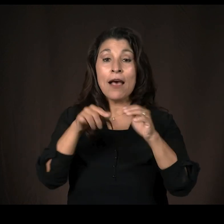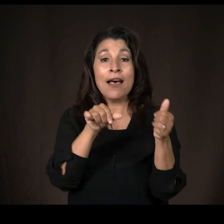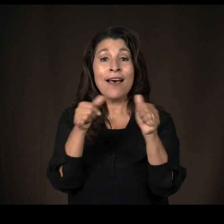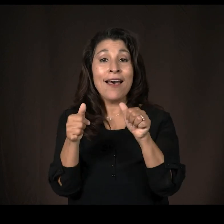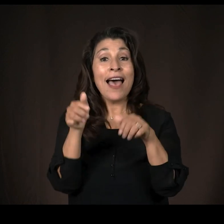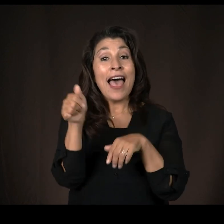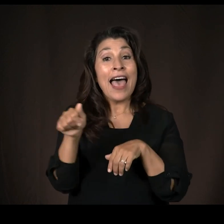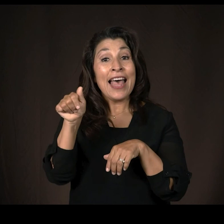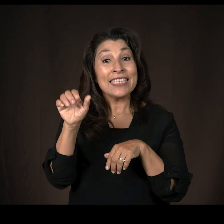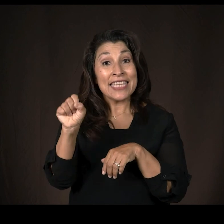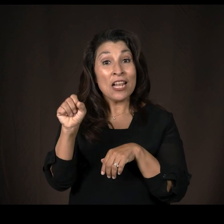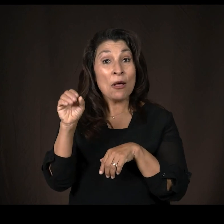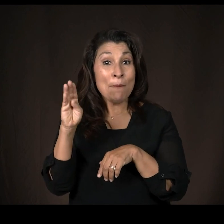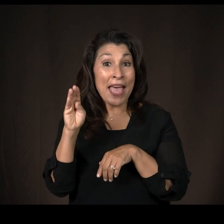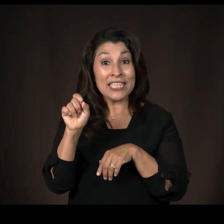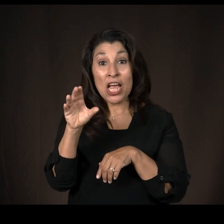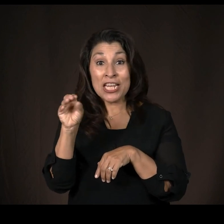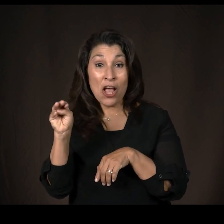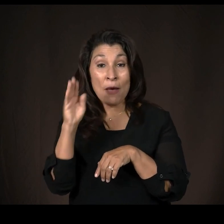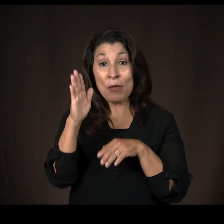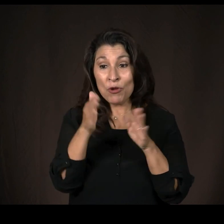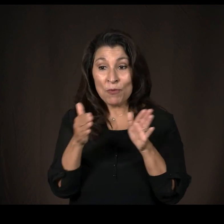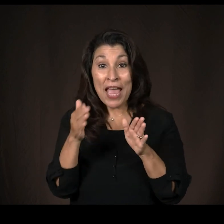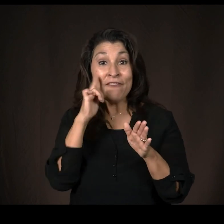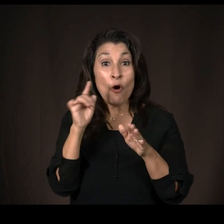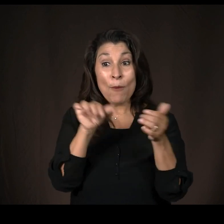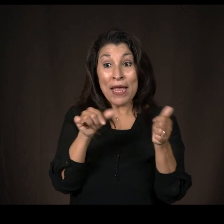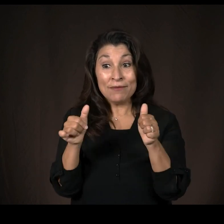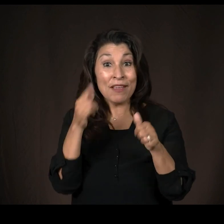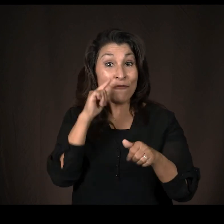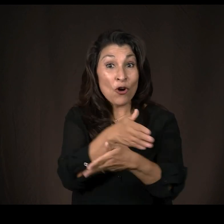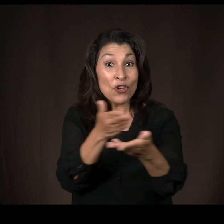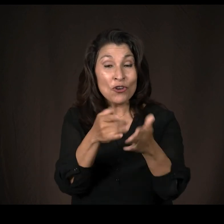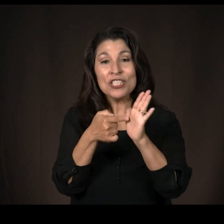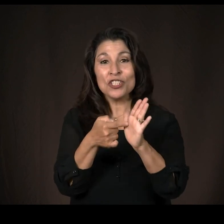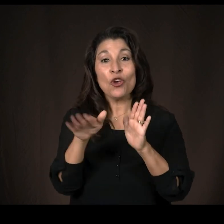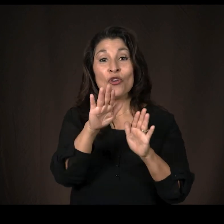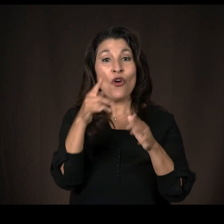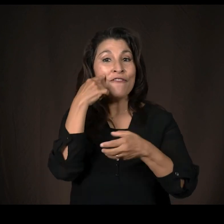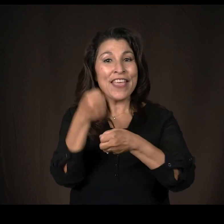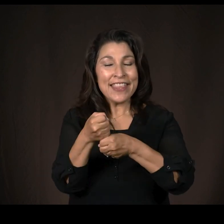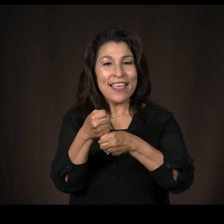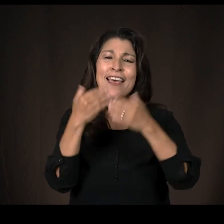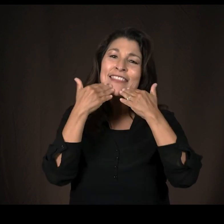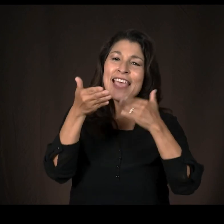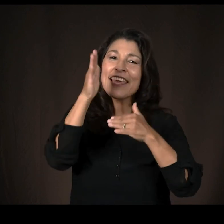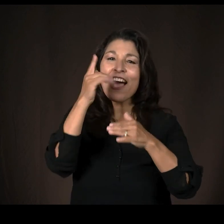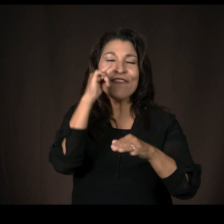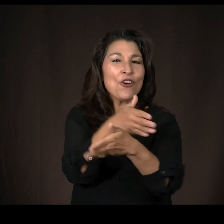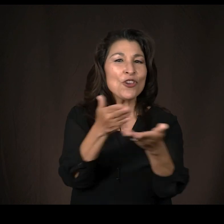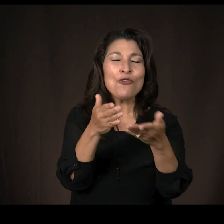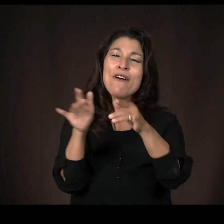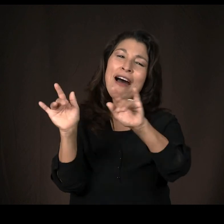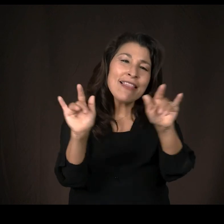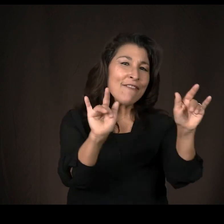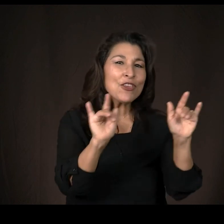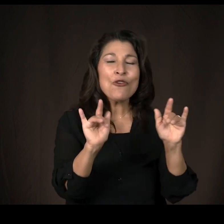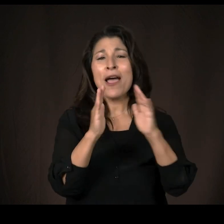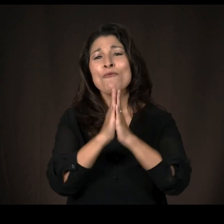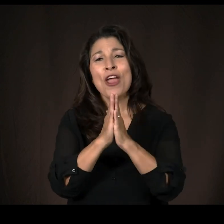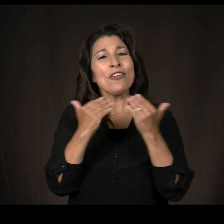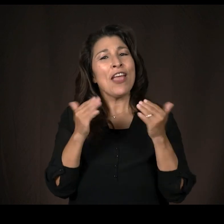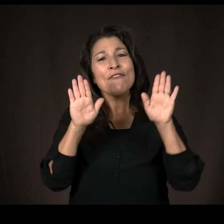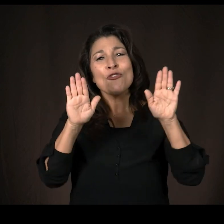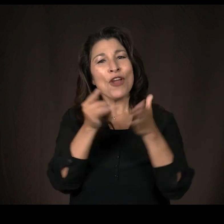us baptism@saddleback.com, and we'll arrange for a baptism for you to show your faith. I thank God for you. I love